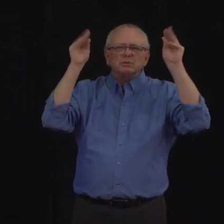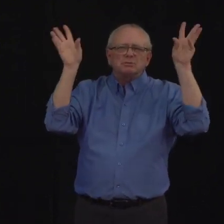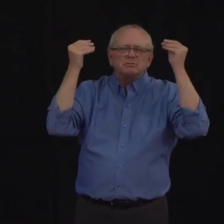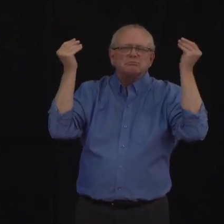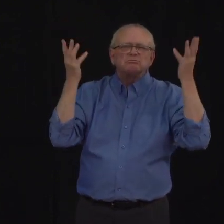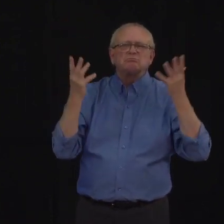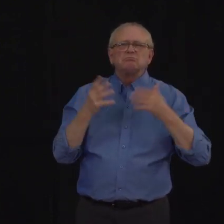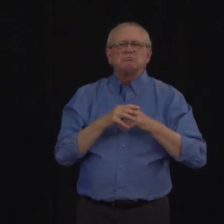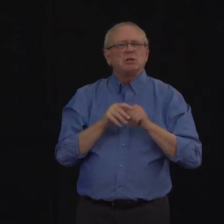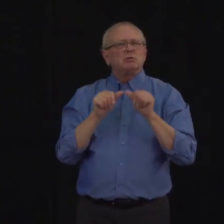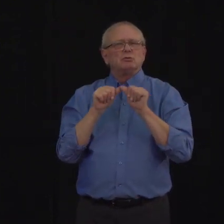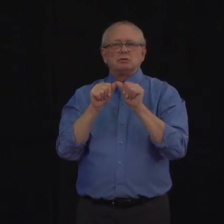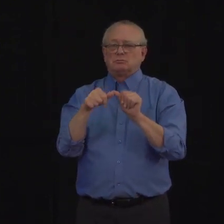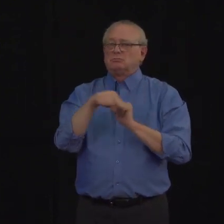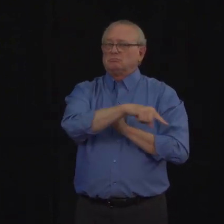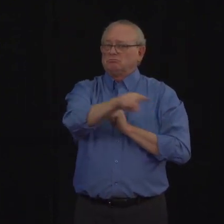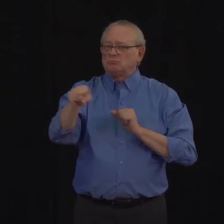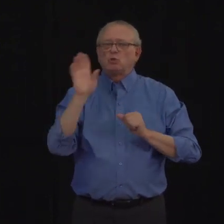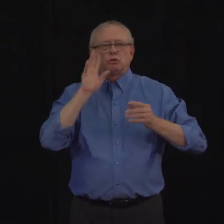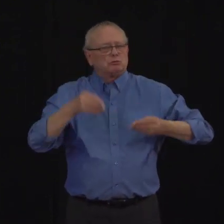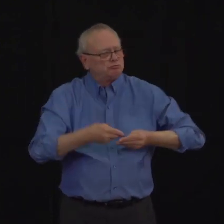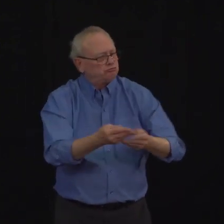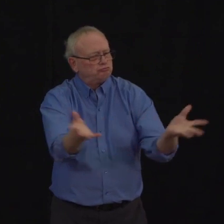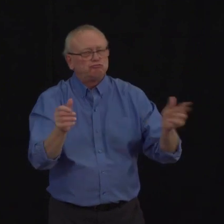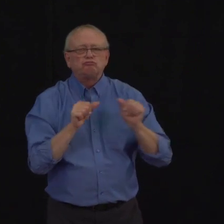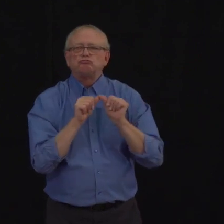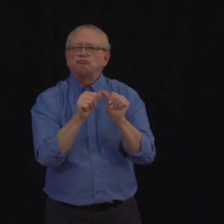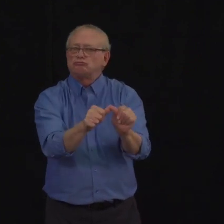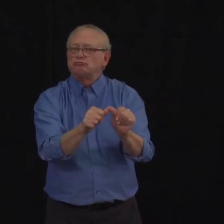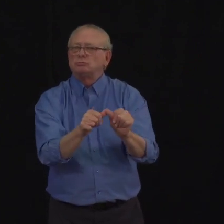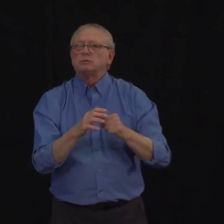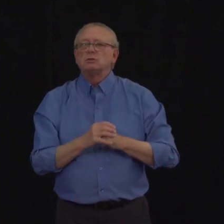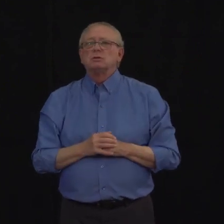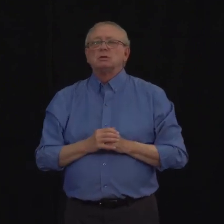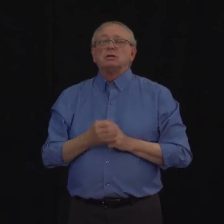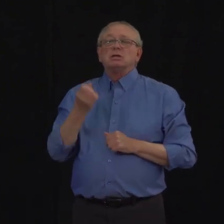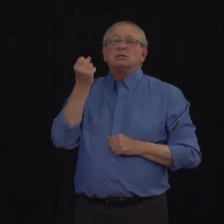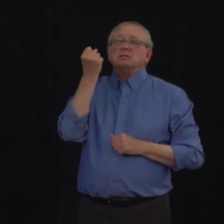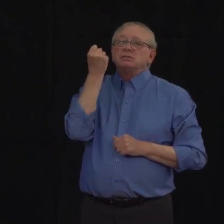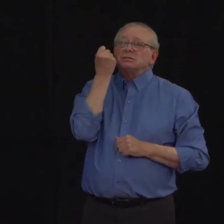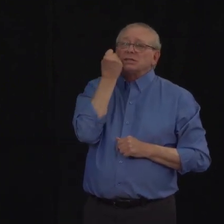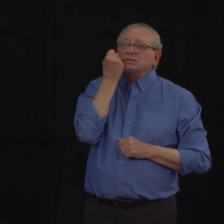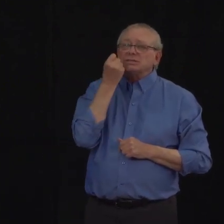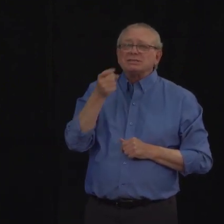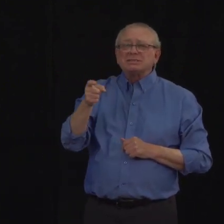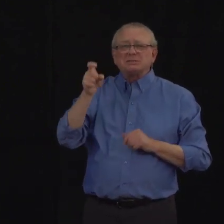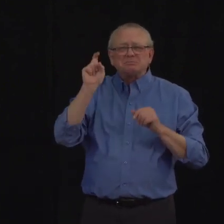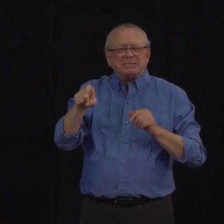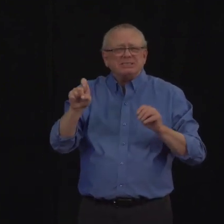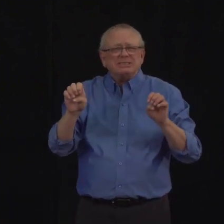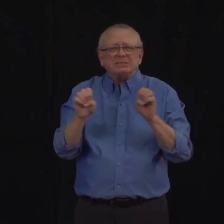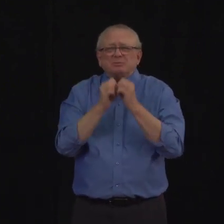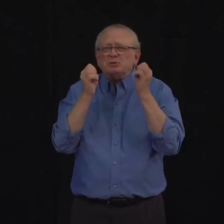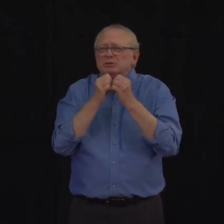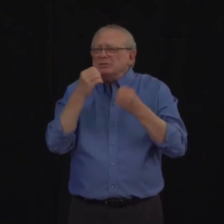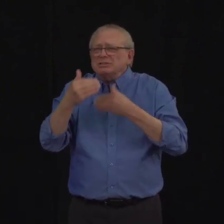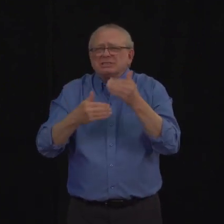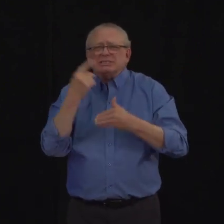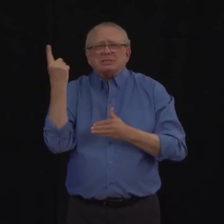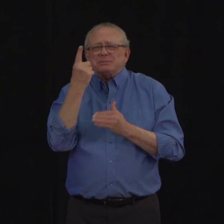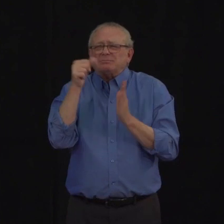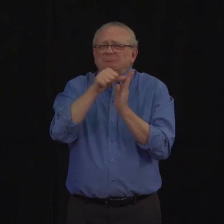for emergency procedures only, and to morticians for embalming procedures for the duration of global N95